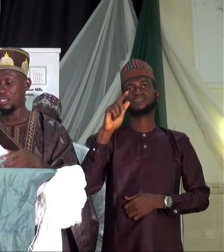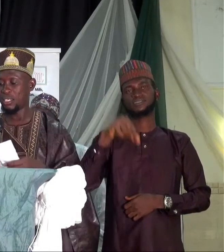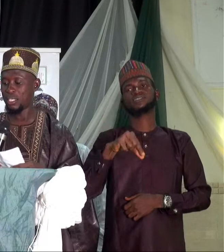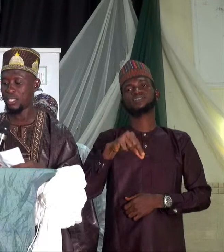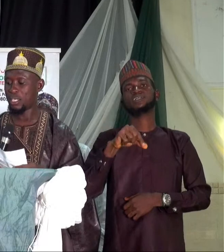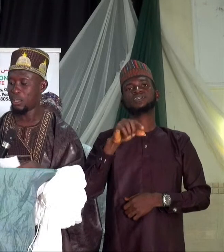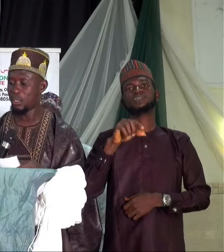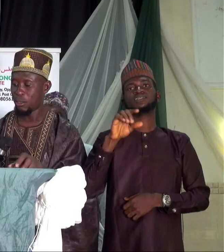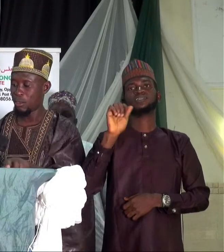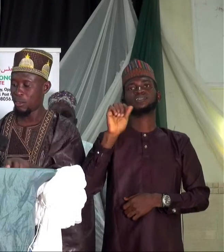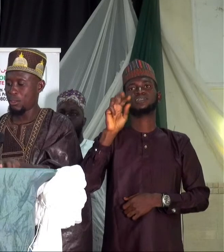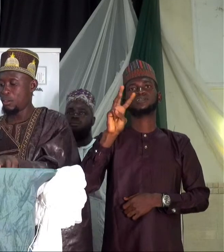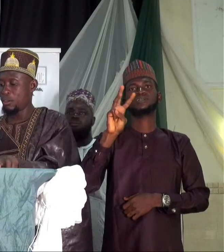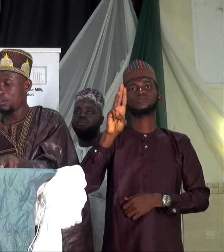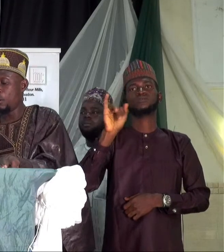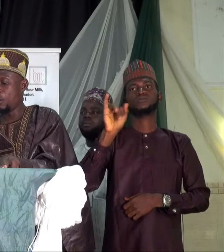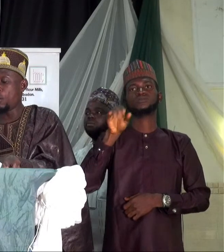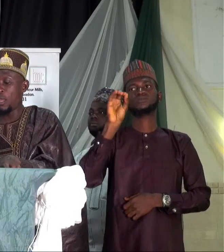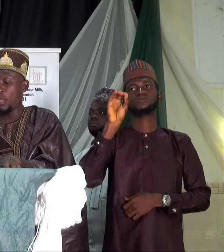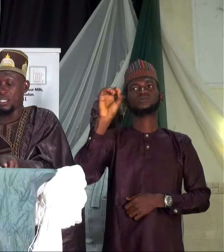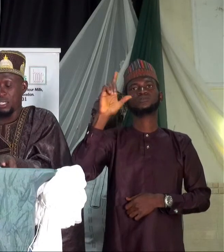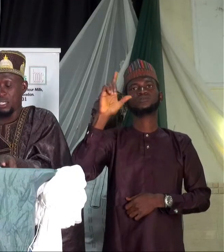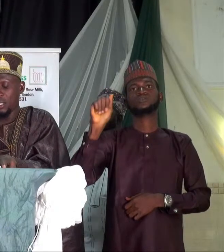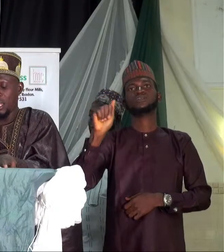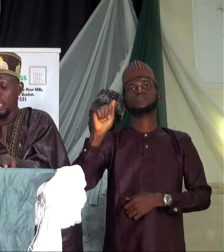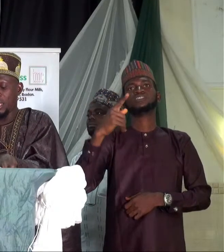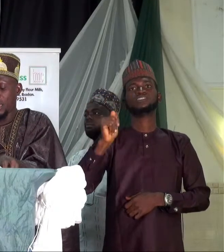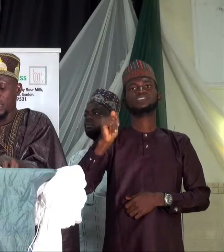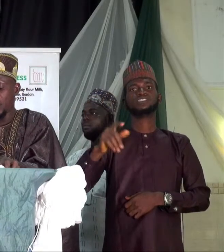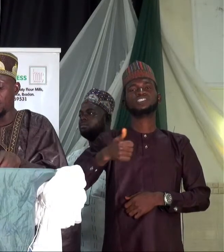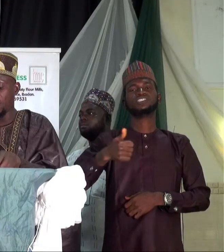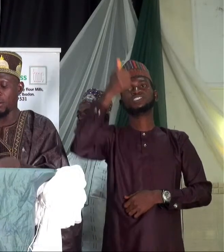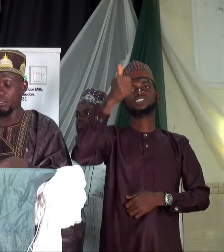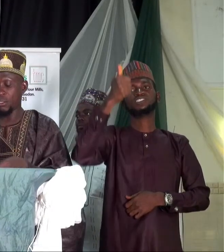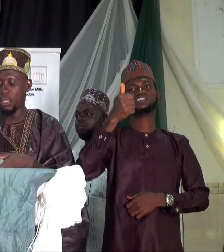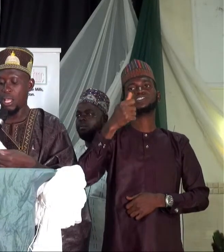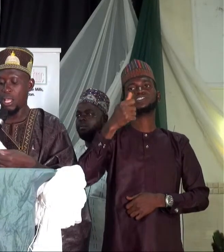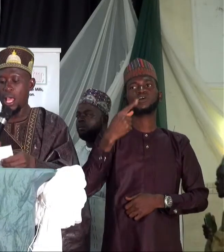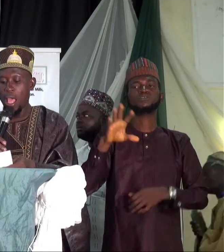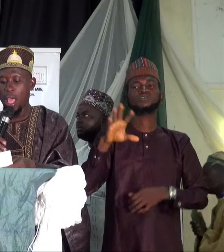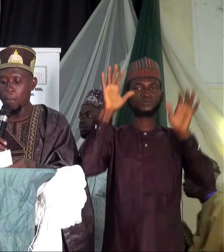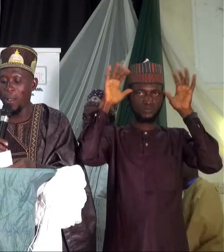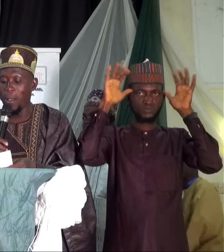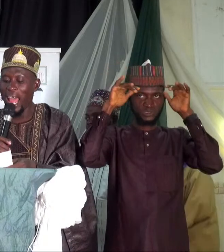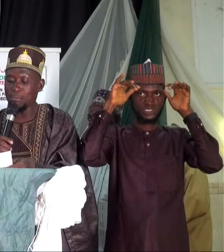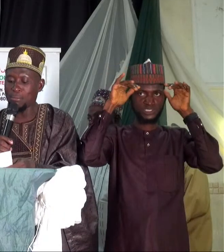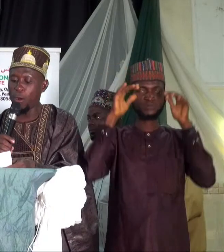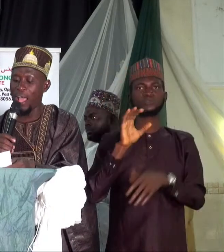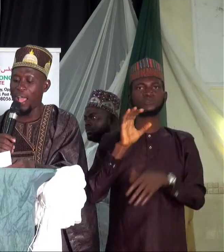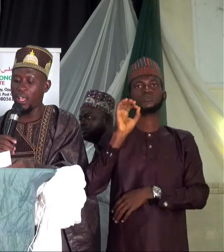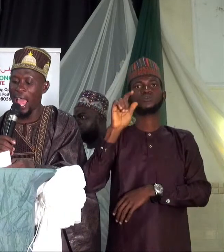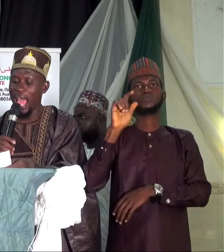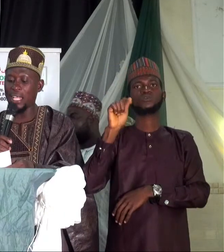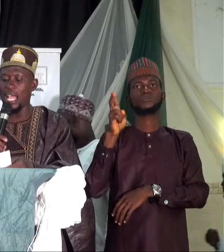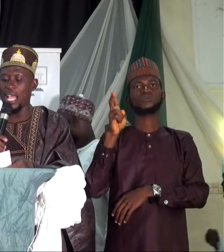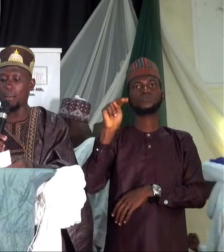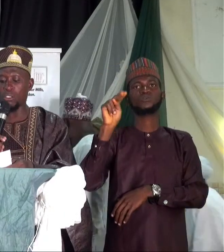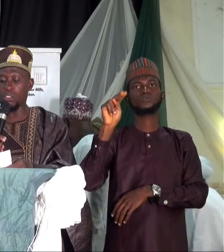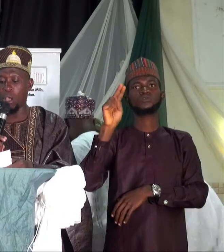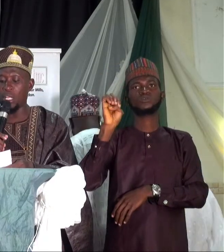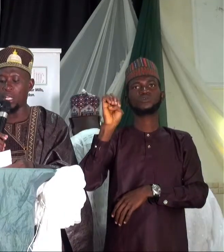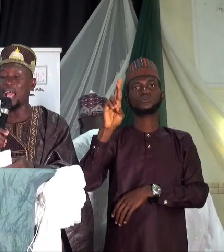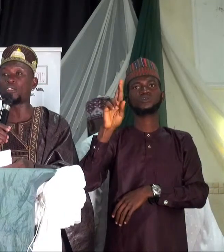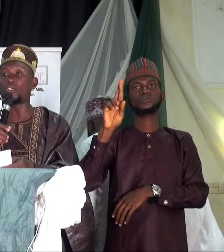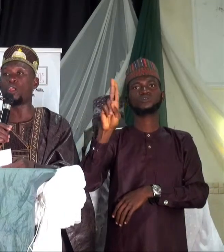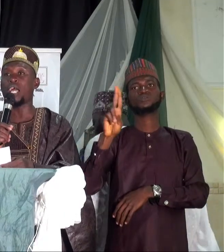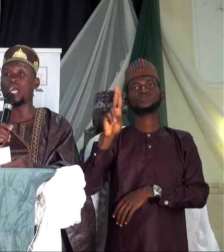Muslimi, Olo, Ologun Eru, Lapapo. Olo Alhaj Maruf Akiola, Chairman Muslim Community